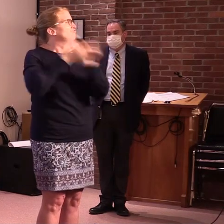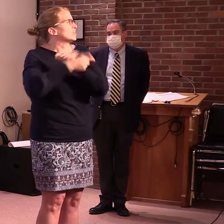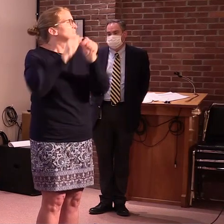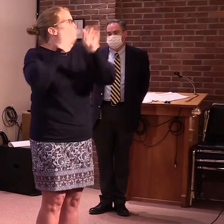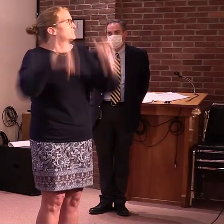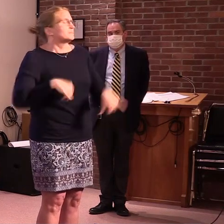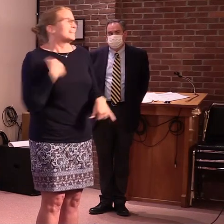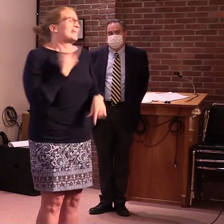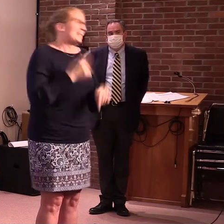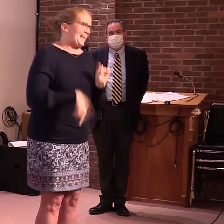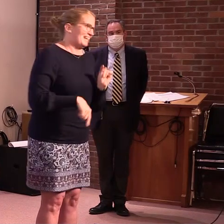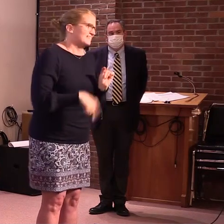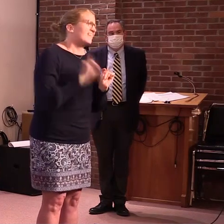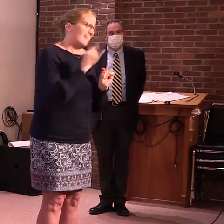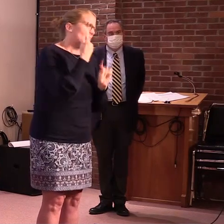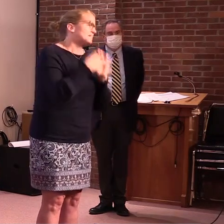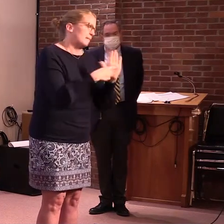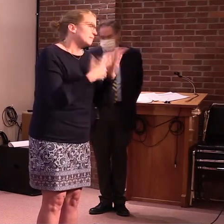Okay, thank you.